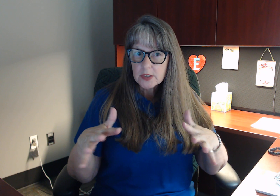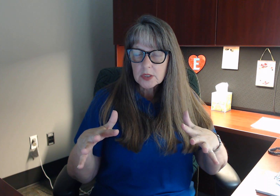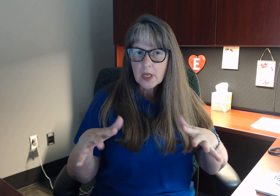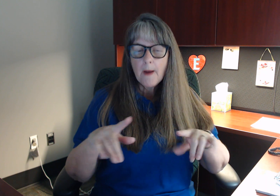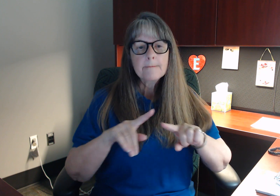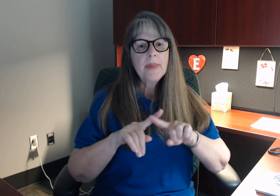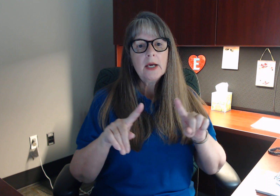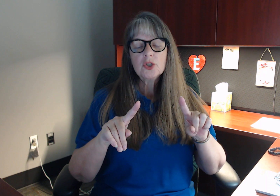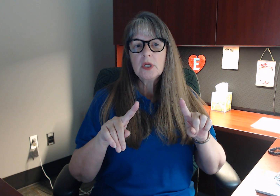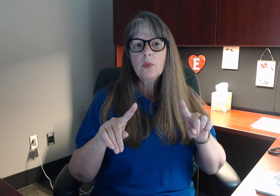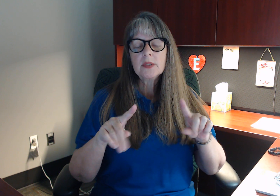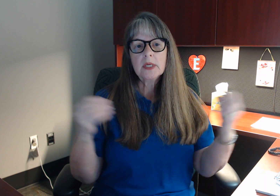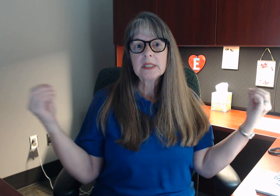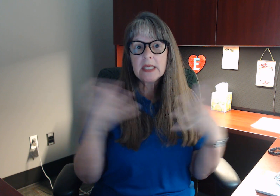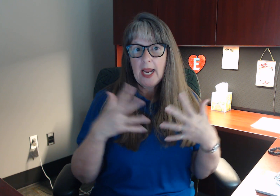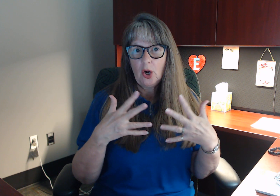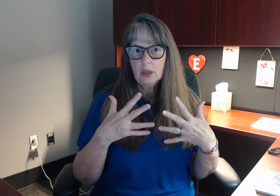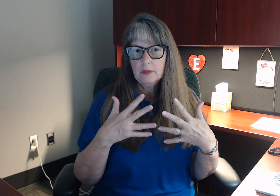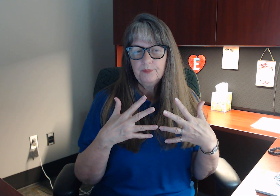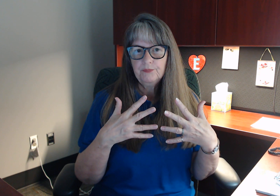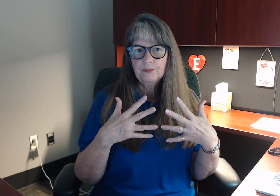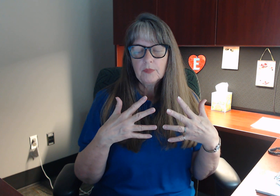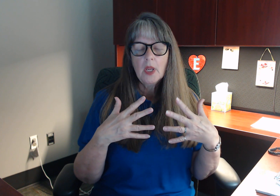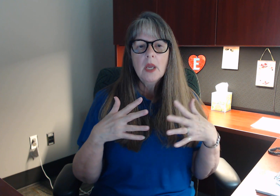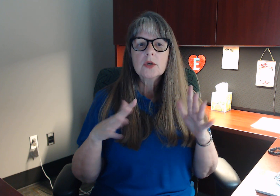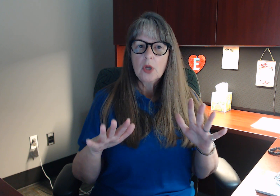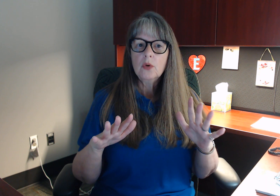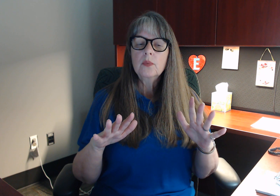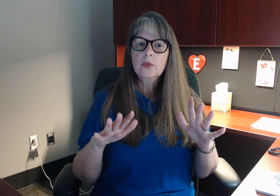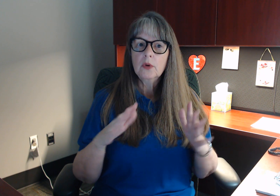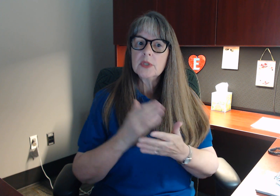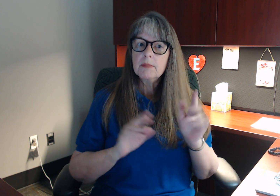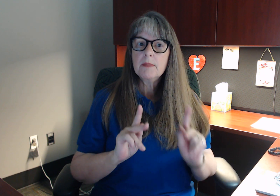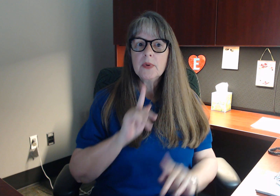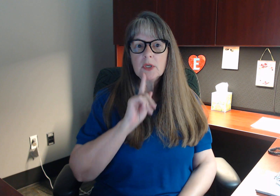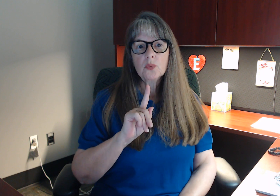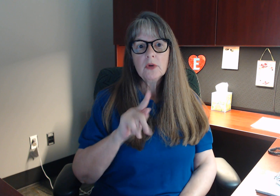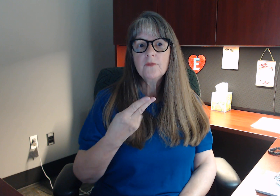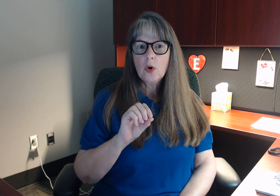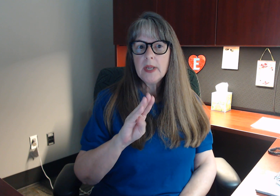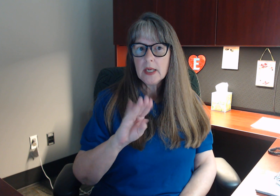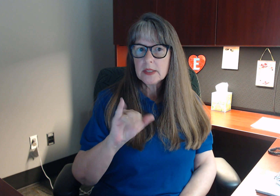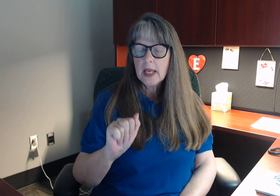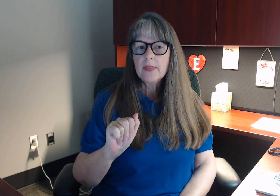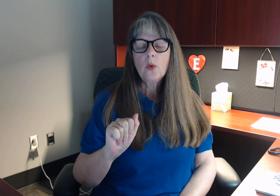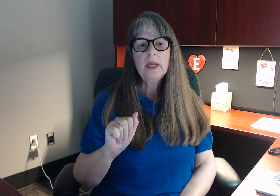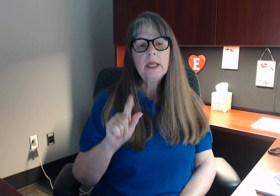nervous, but she wasn't scared. So there are some people with these real phobias that we need